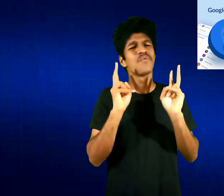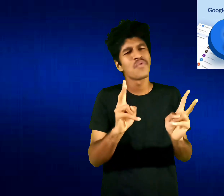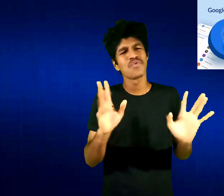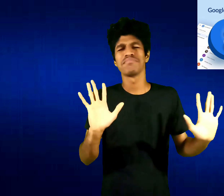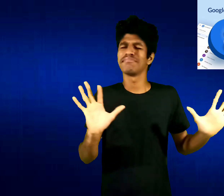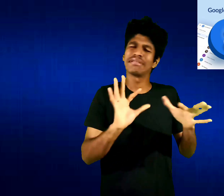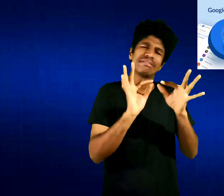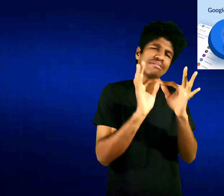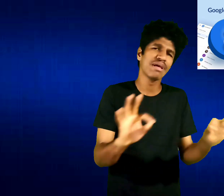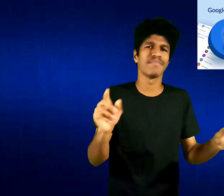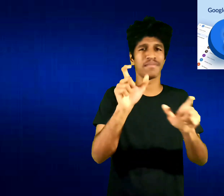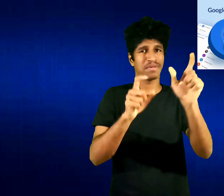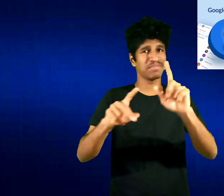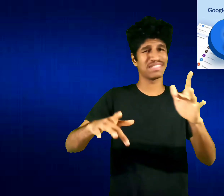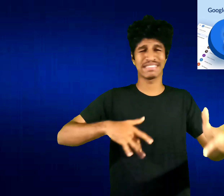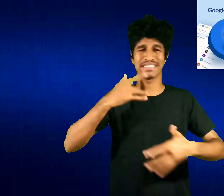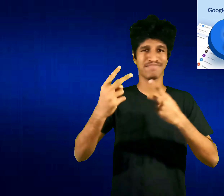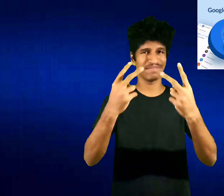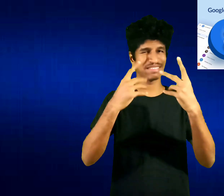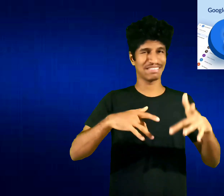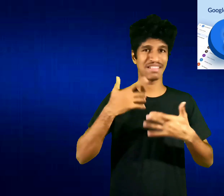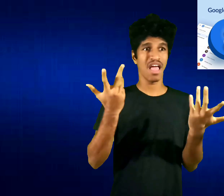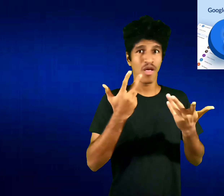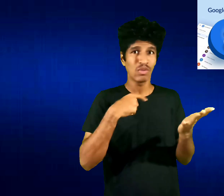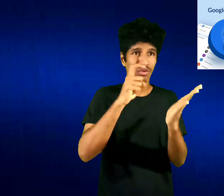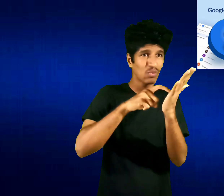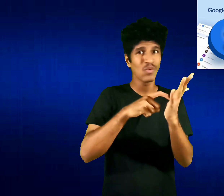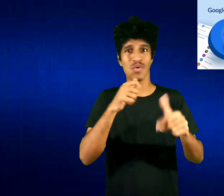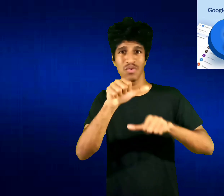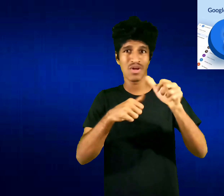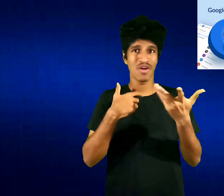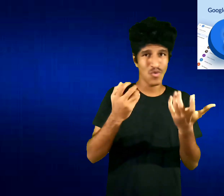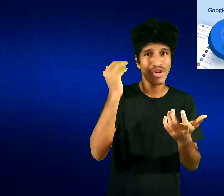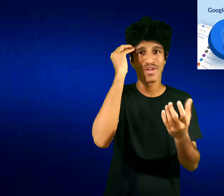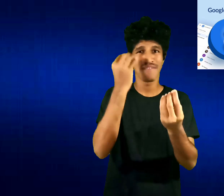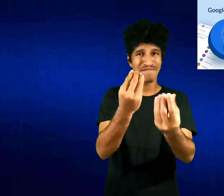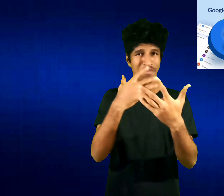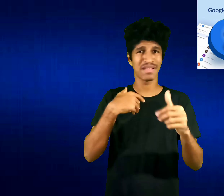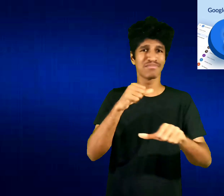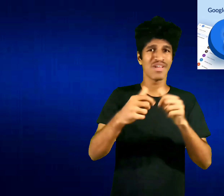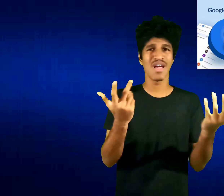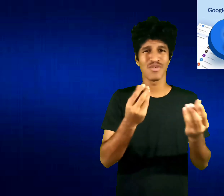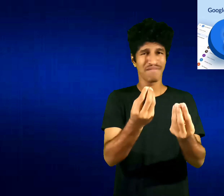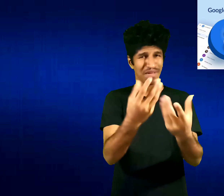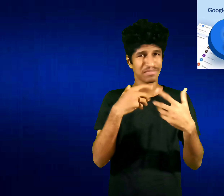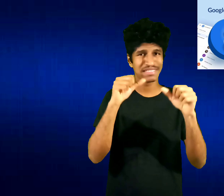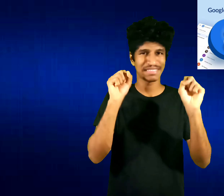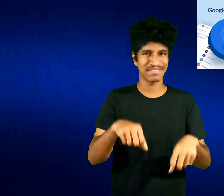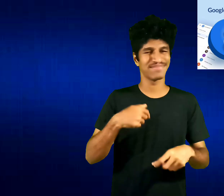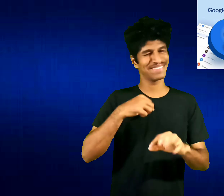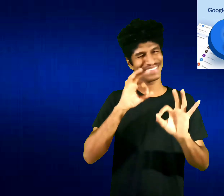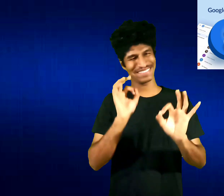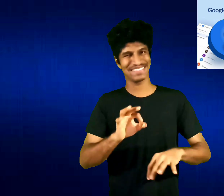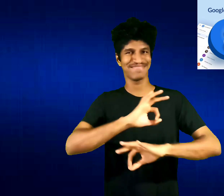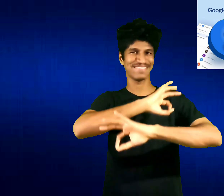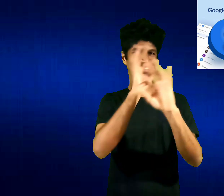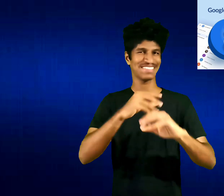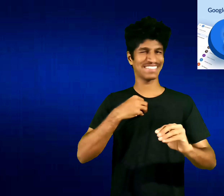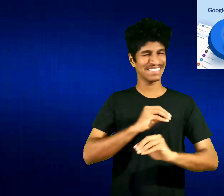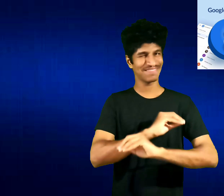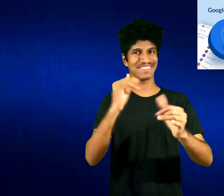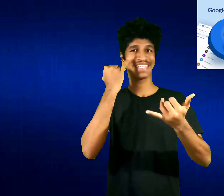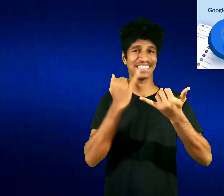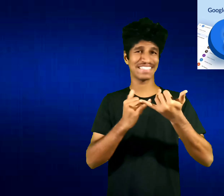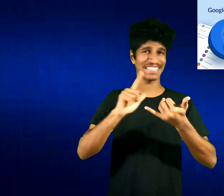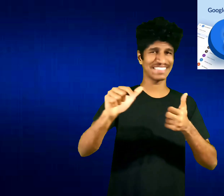I'm never gonna make it. They want me to do something that could make sense. They hate when I keep dreaming I'll be famous. But I don't give a